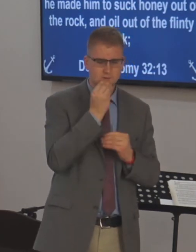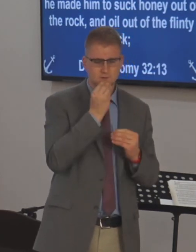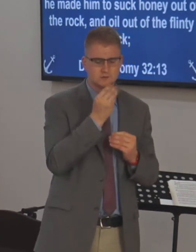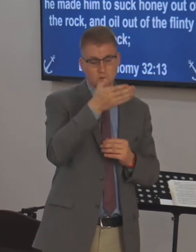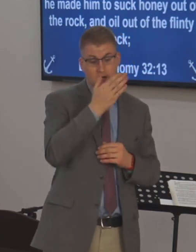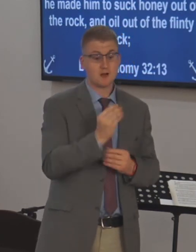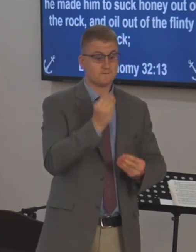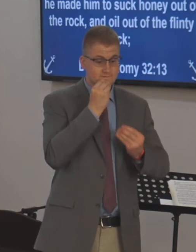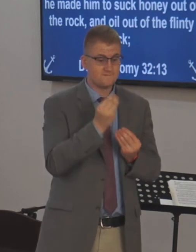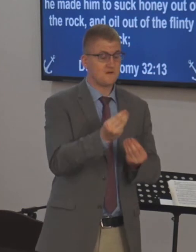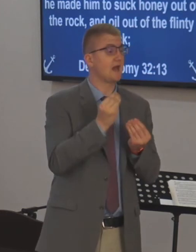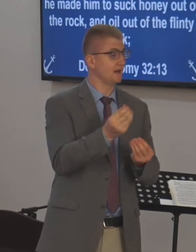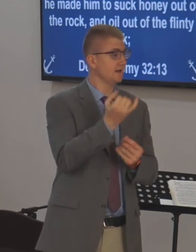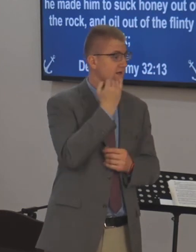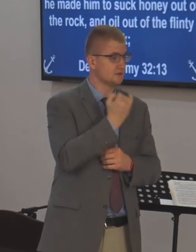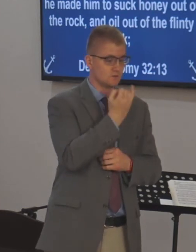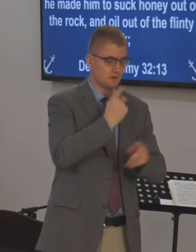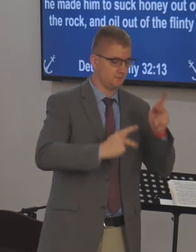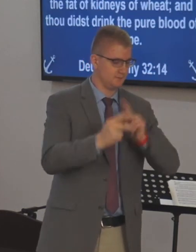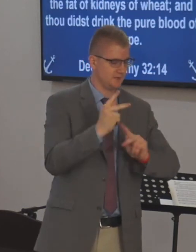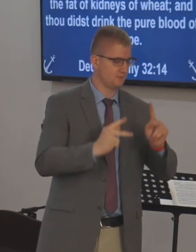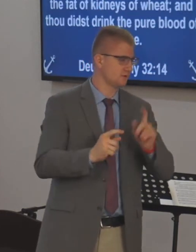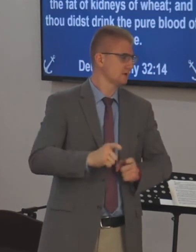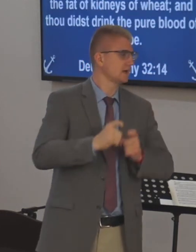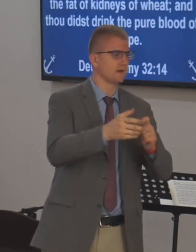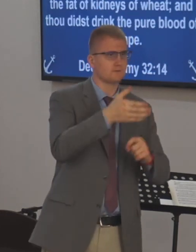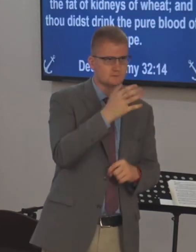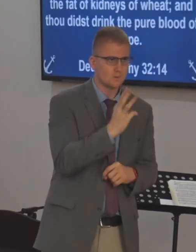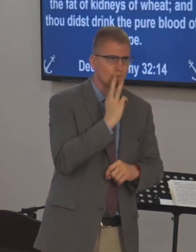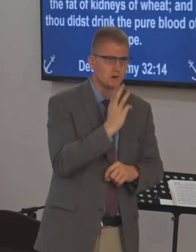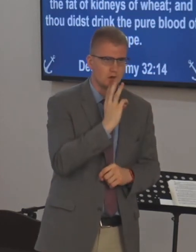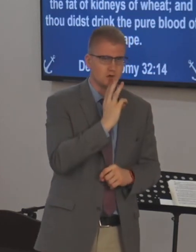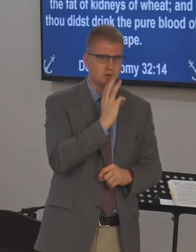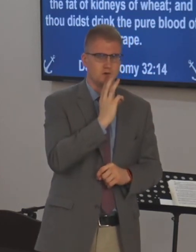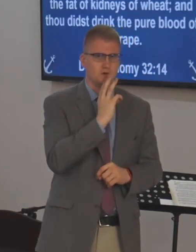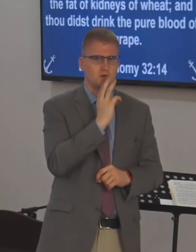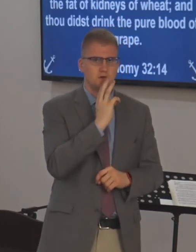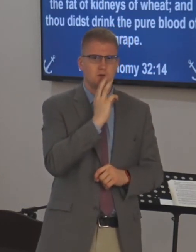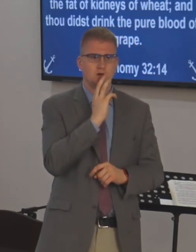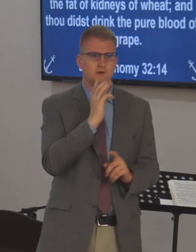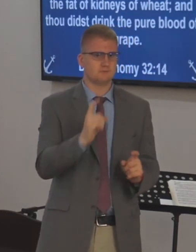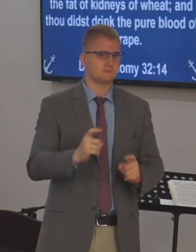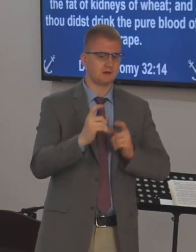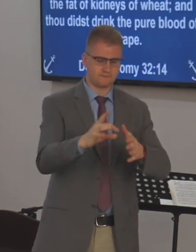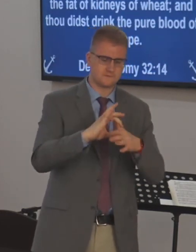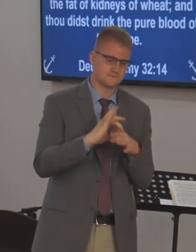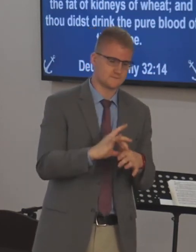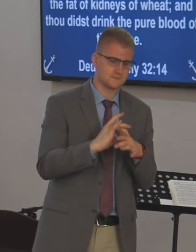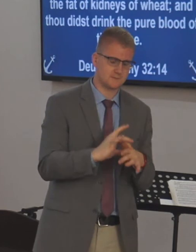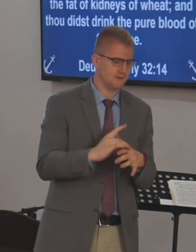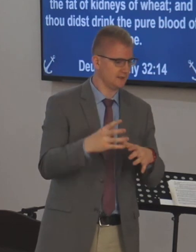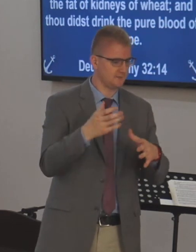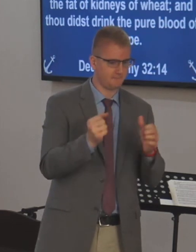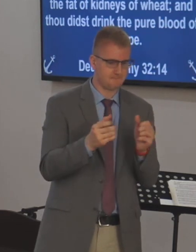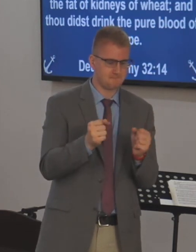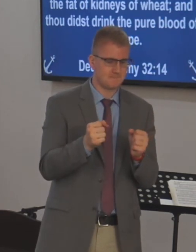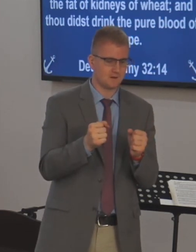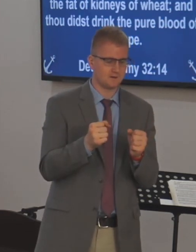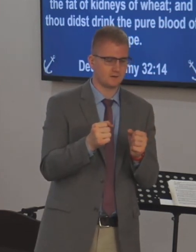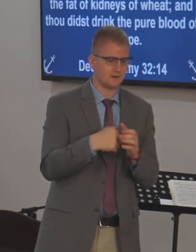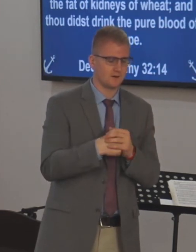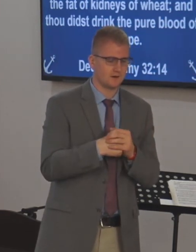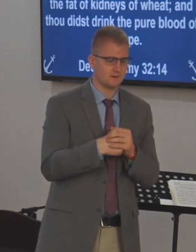oil out of the flint rock, butter and kine and milk of sheep with fat of lambs and rams of breed. God provided for